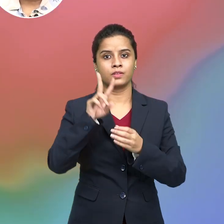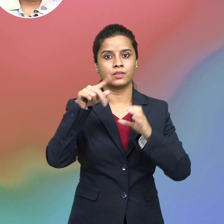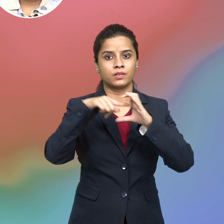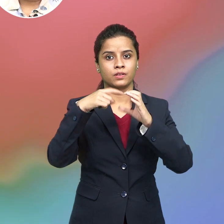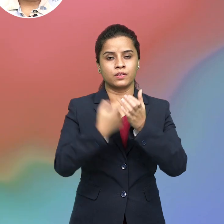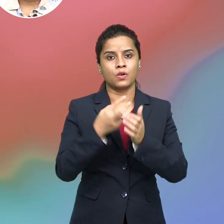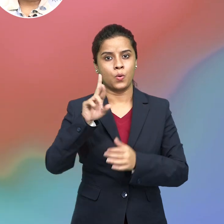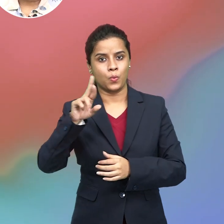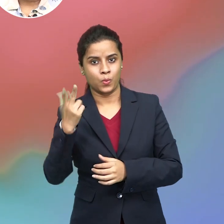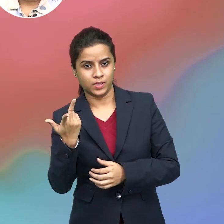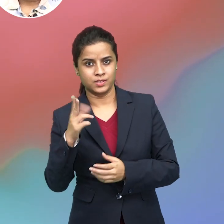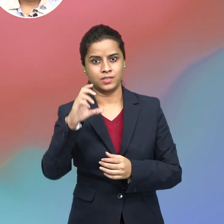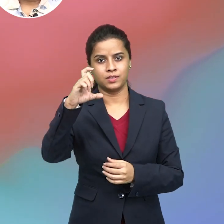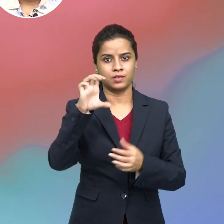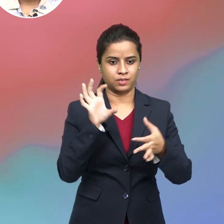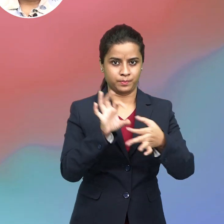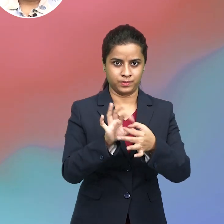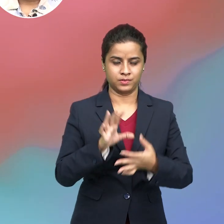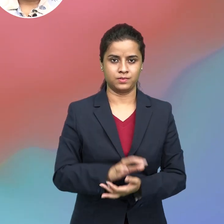versus combustion.